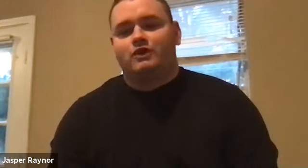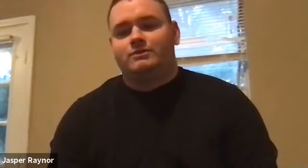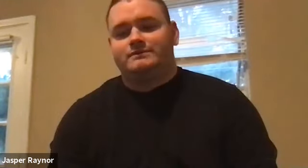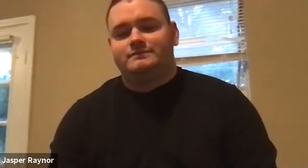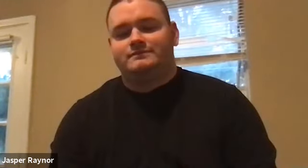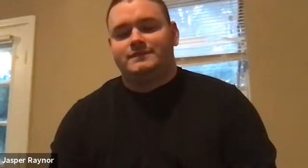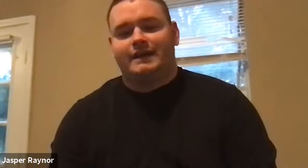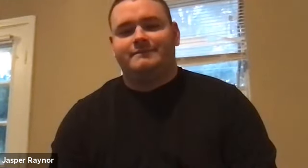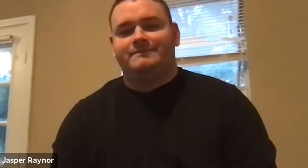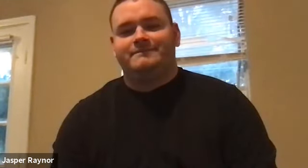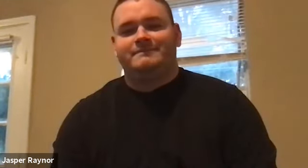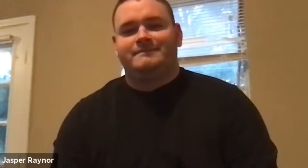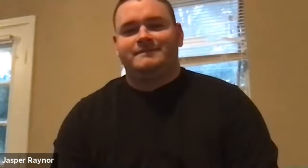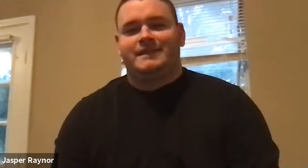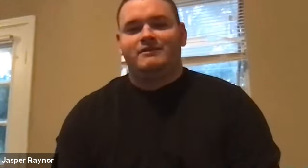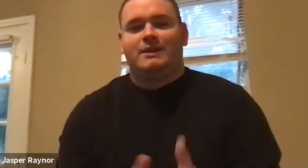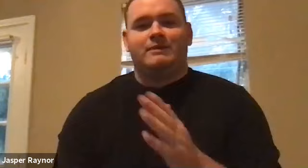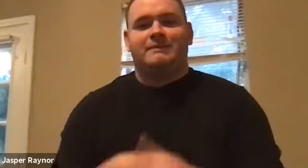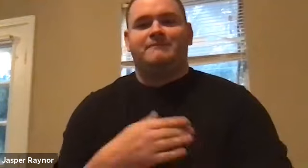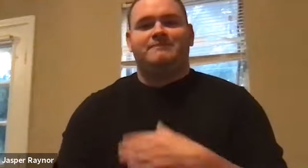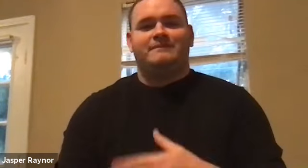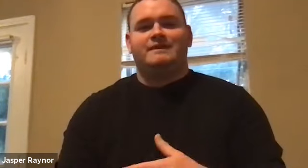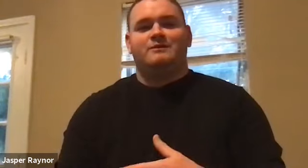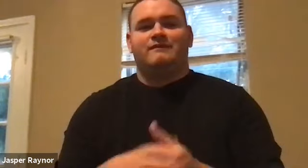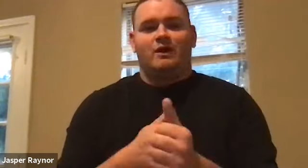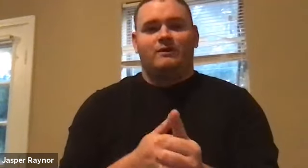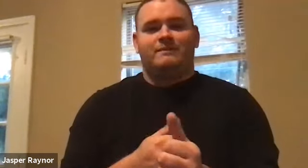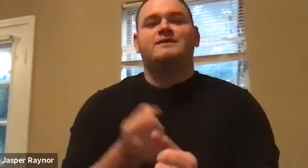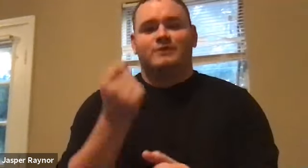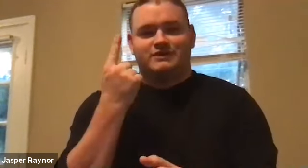Verb. Got it? Everybody with me? You following? You understand?